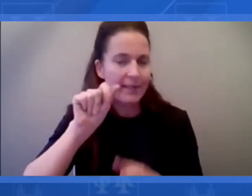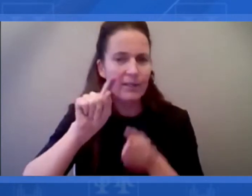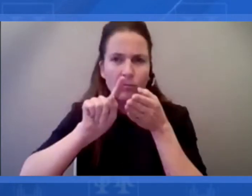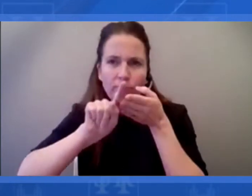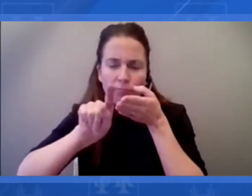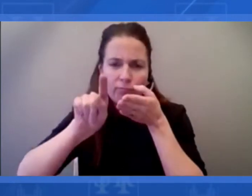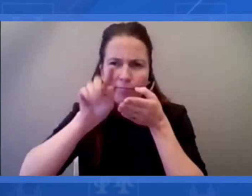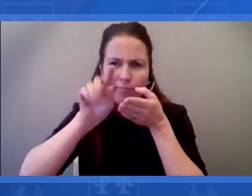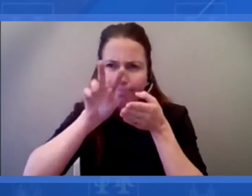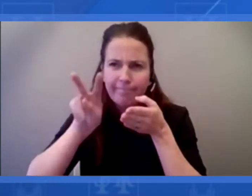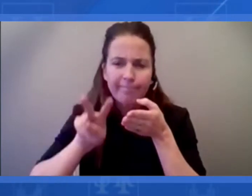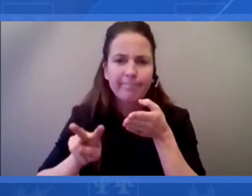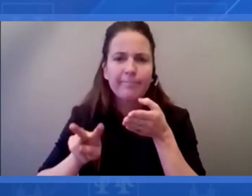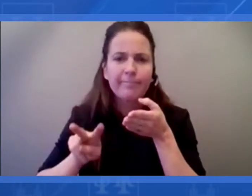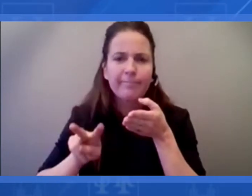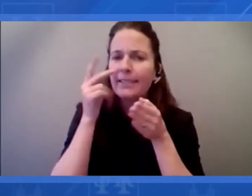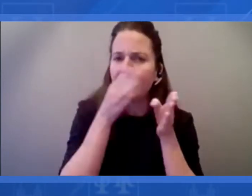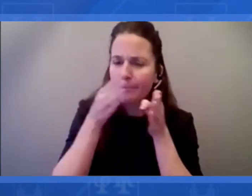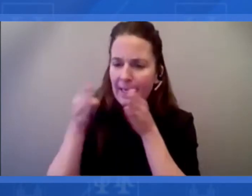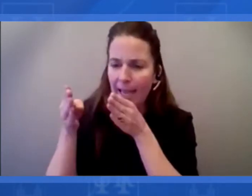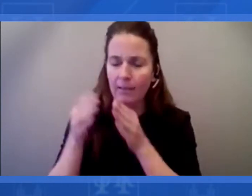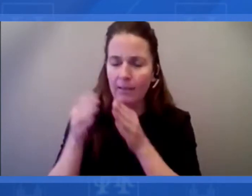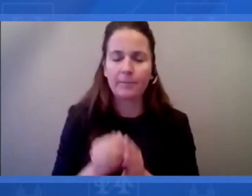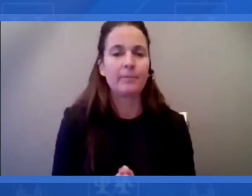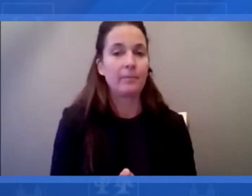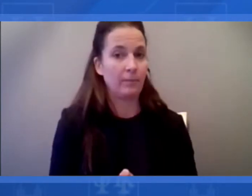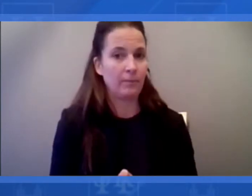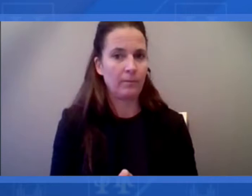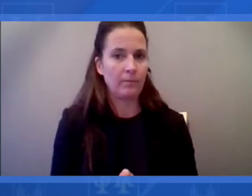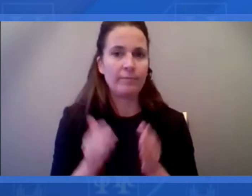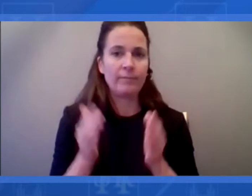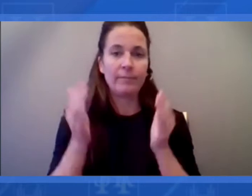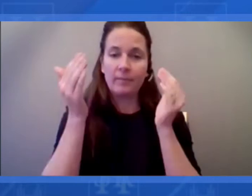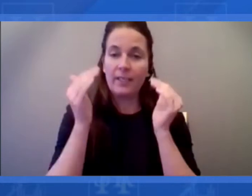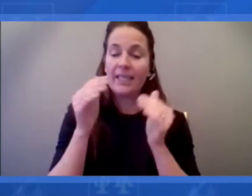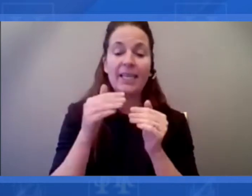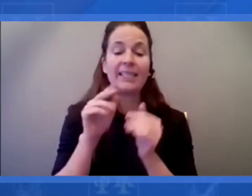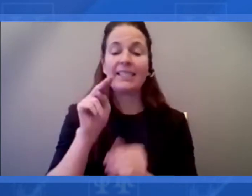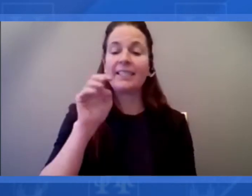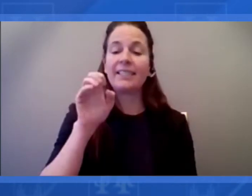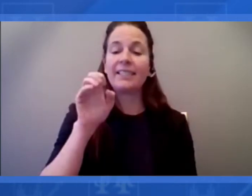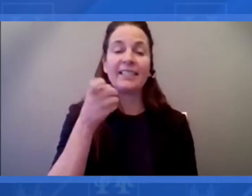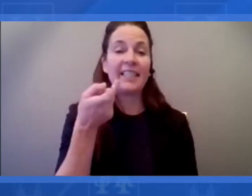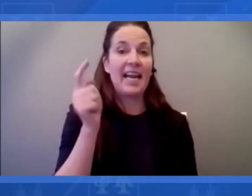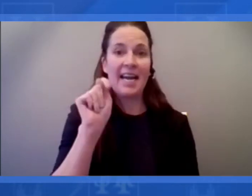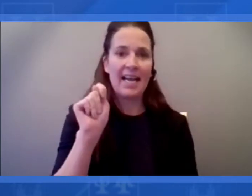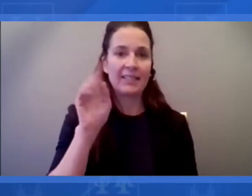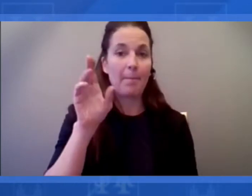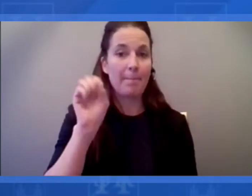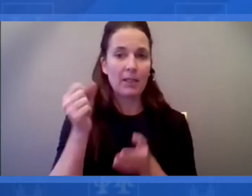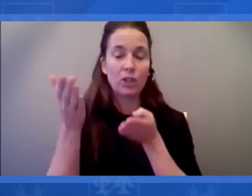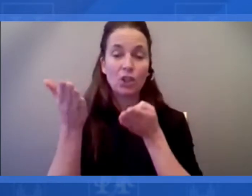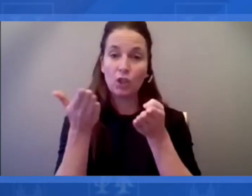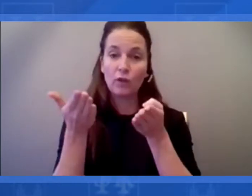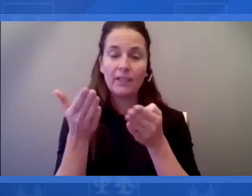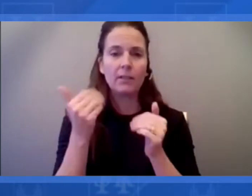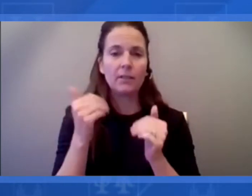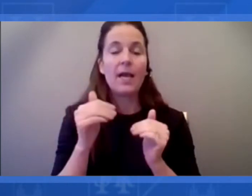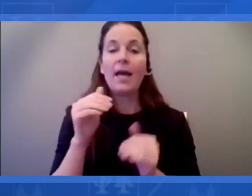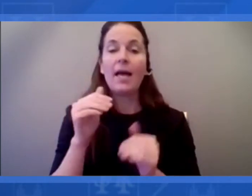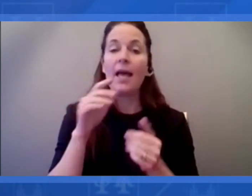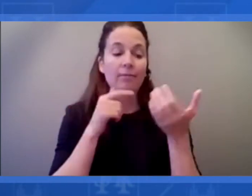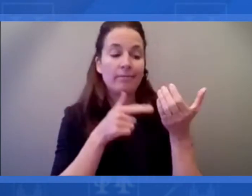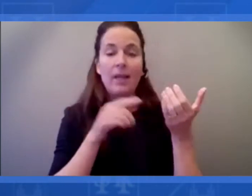our new text messaging Next Bus service, and our new free mobile app available